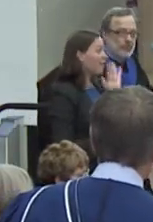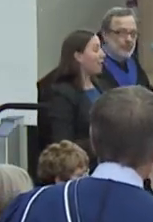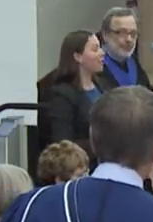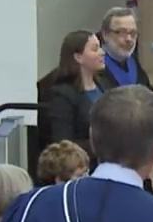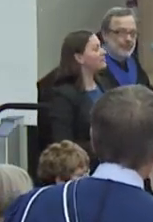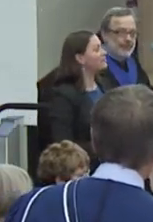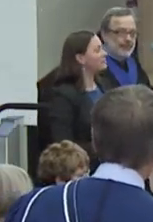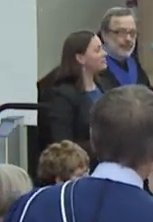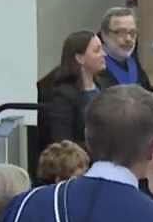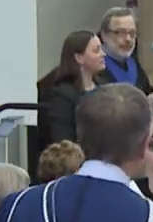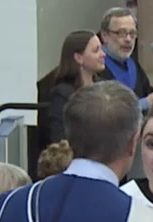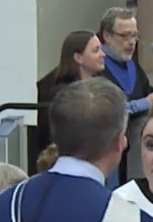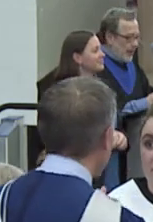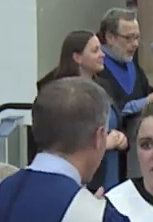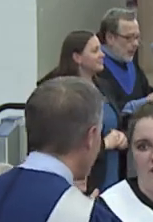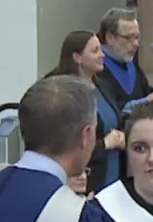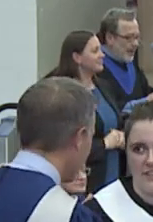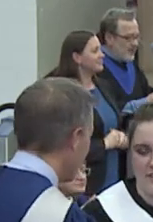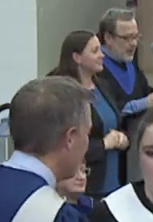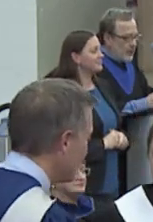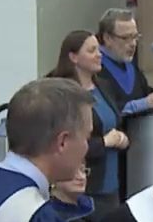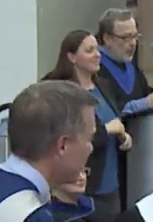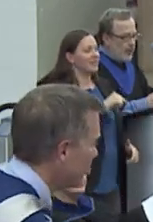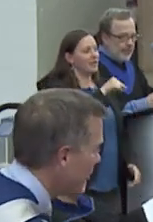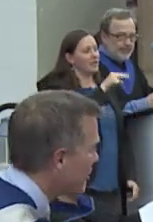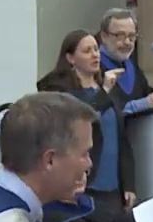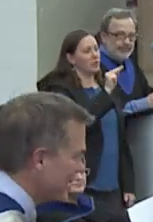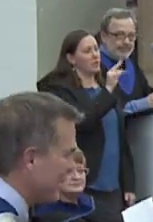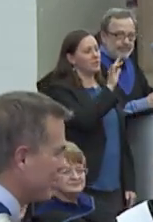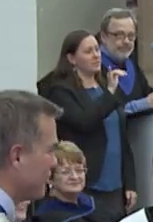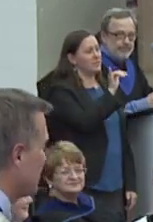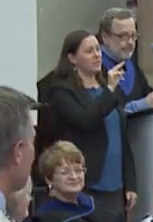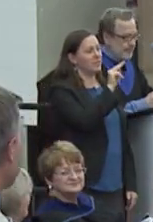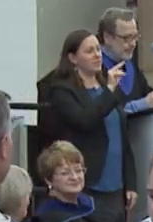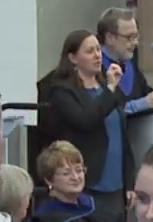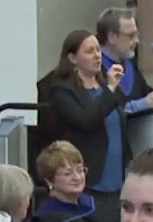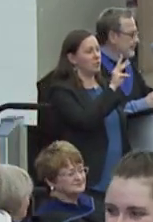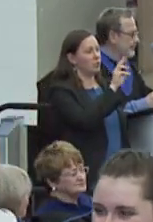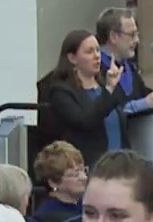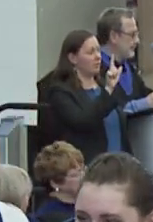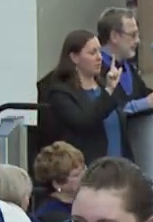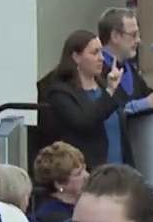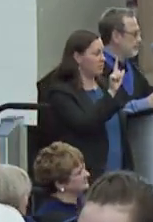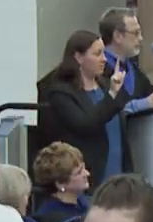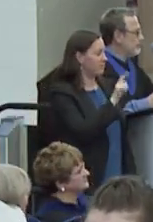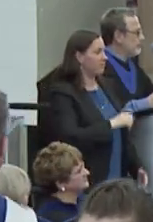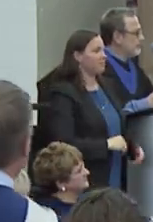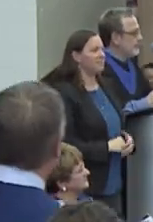Quincy Newell.